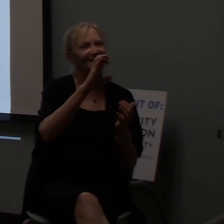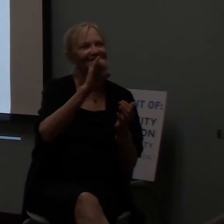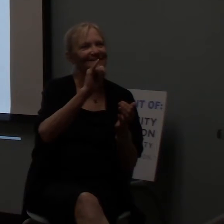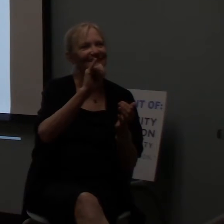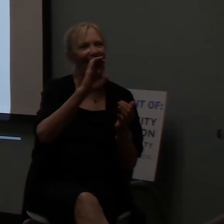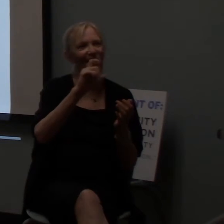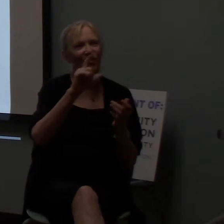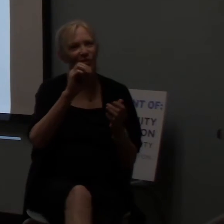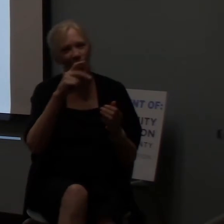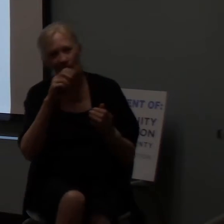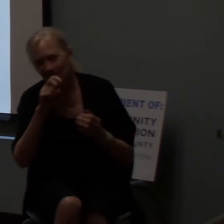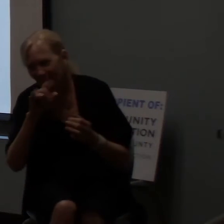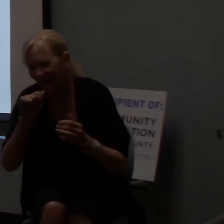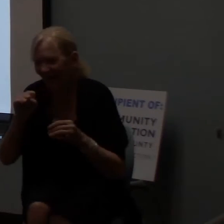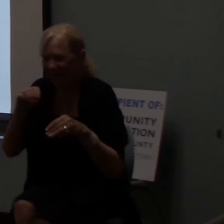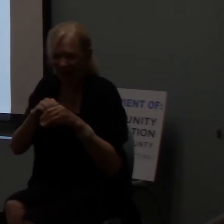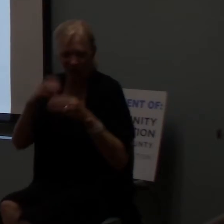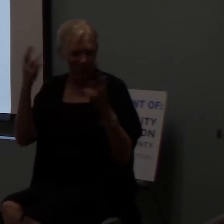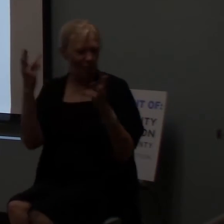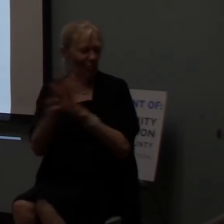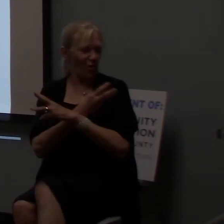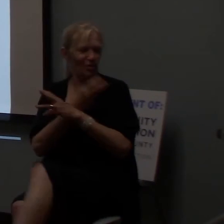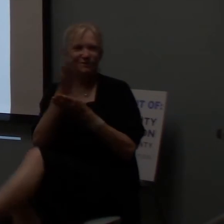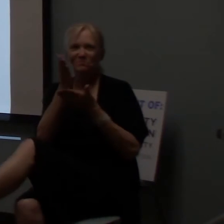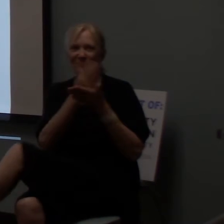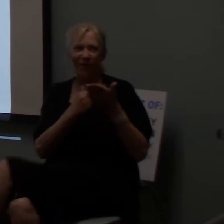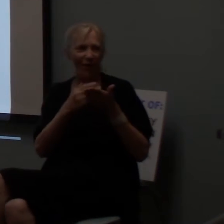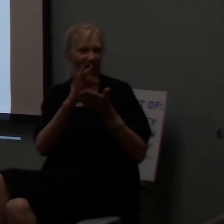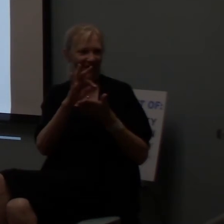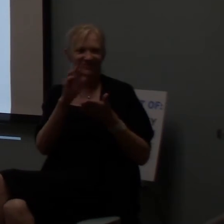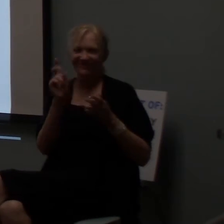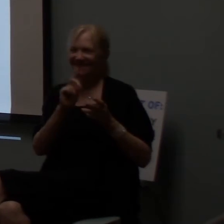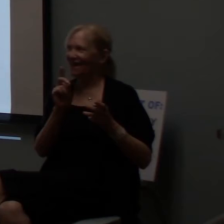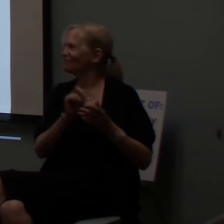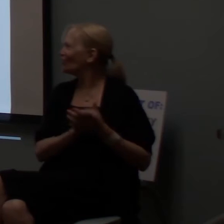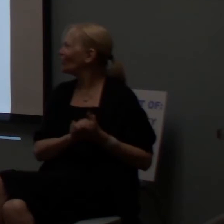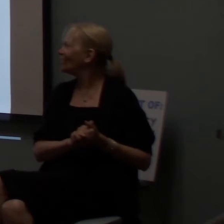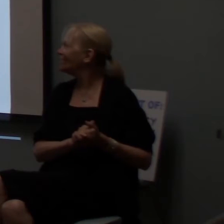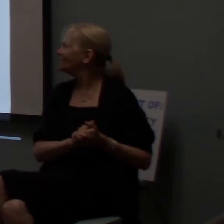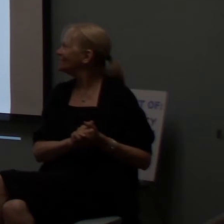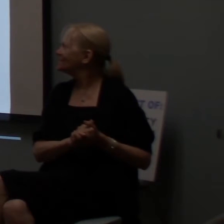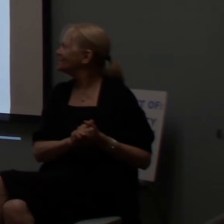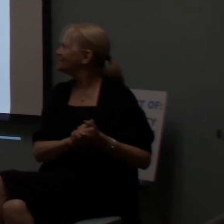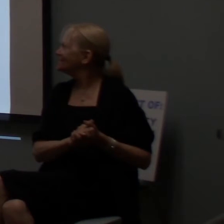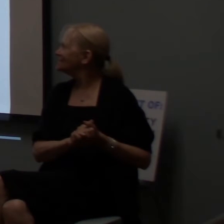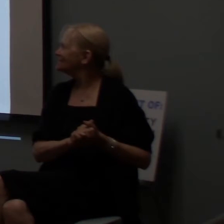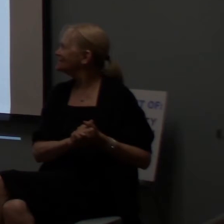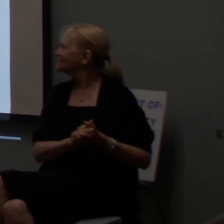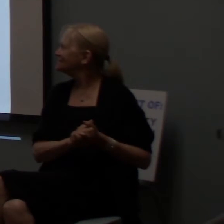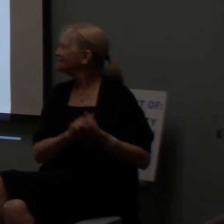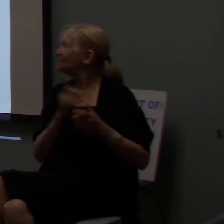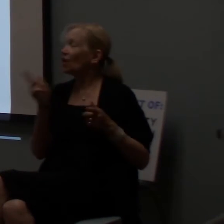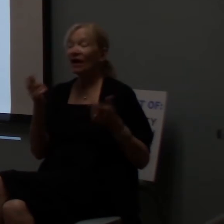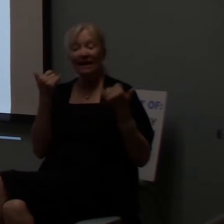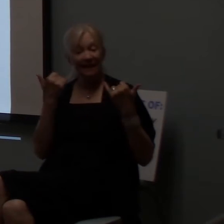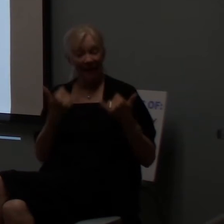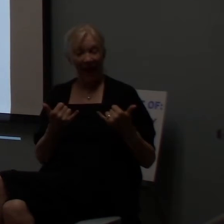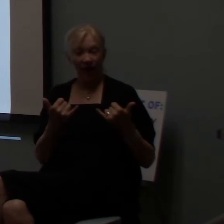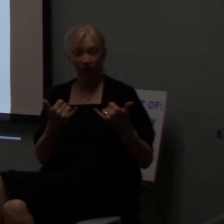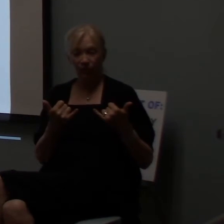worst parts of Denver. So I got over that a long time ago. So at this point in